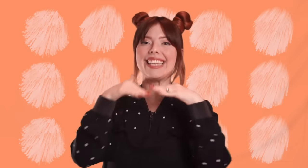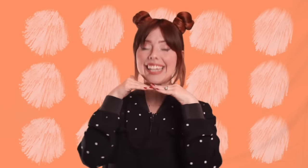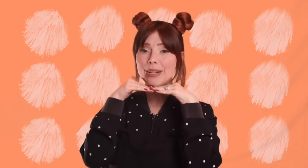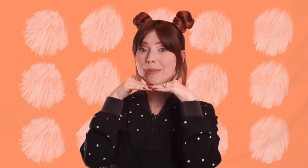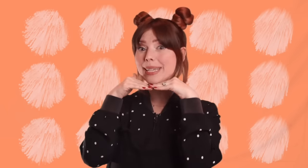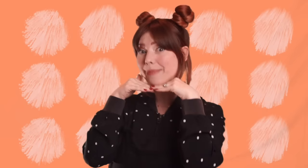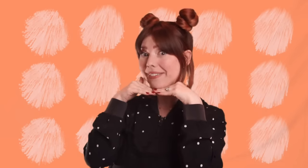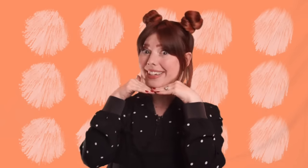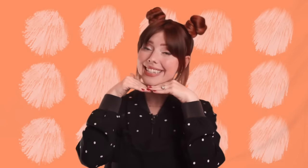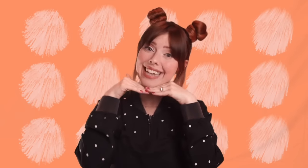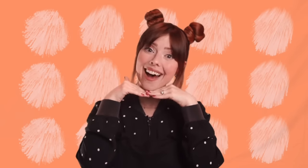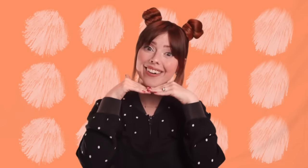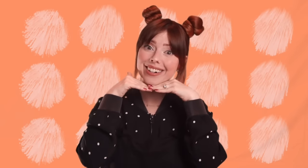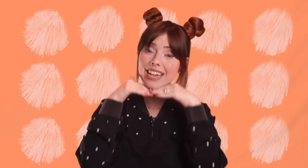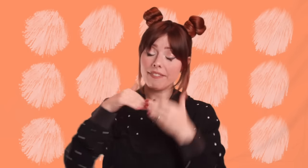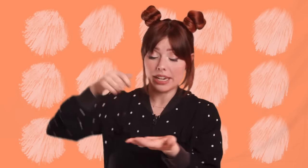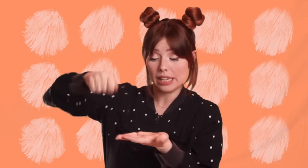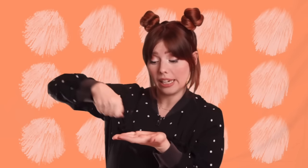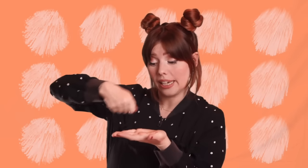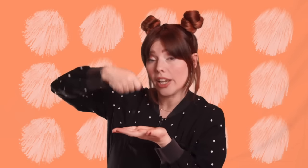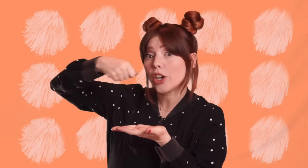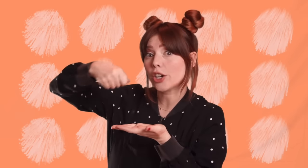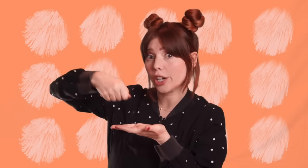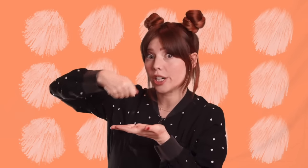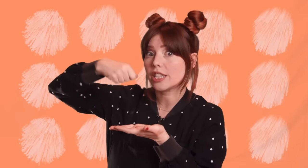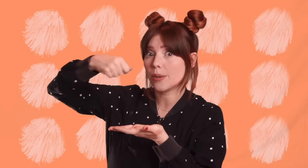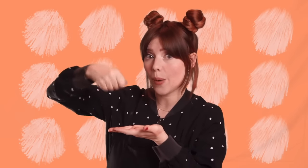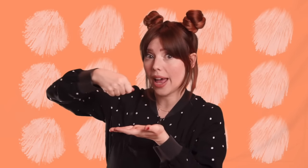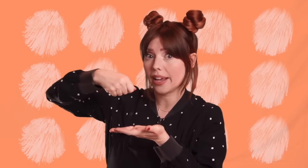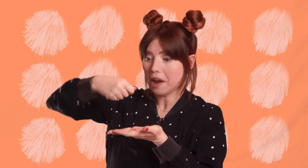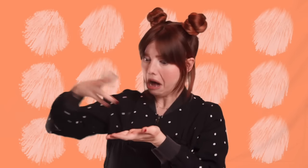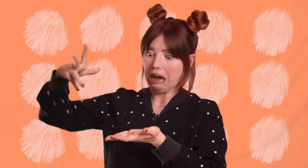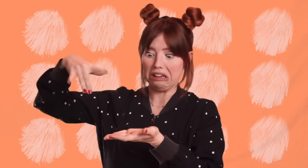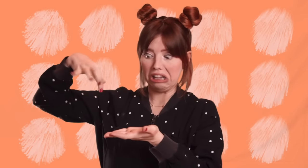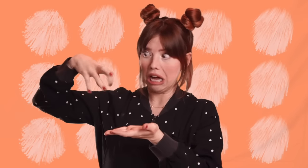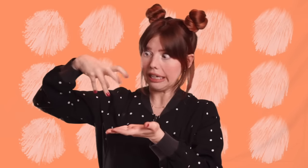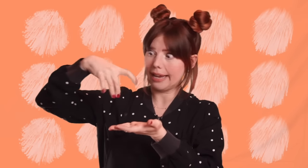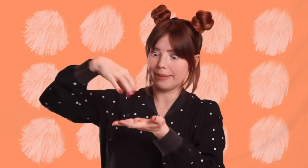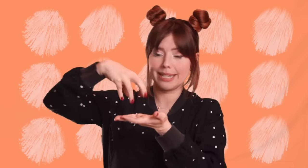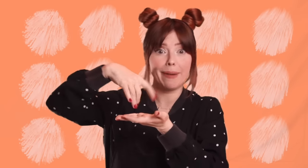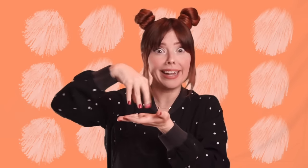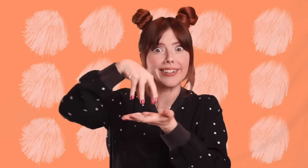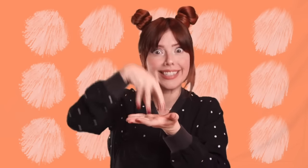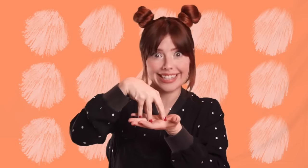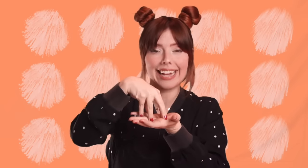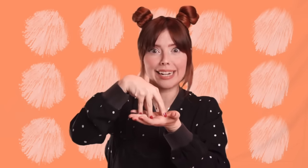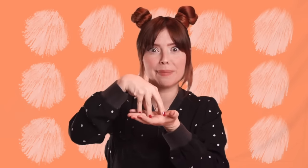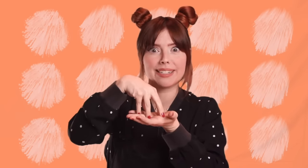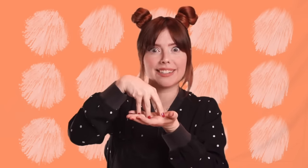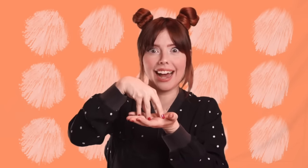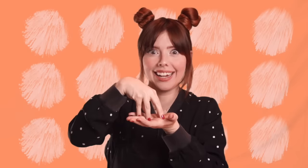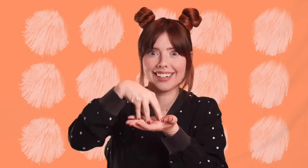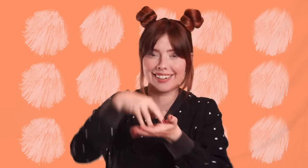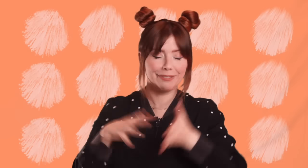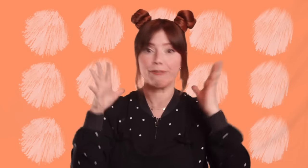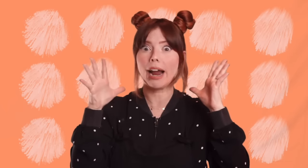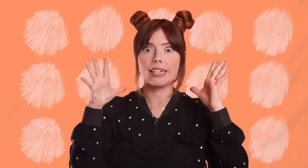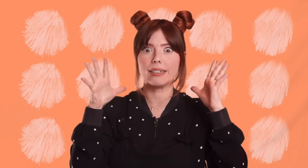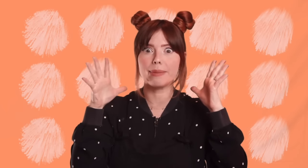Little Miss Muffet sat on her tuffet, eating her curds and whey. Along came a spider and sat down beside her and frightened Miss